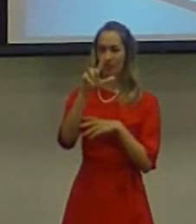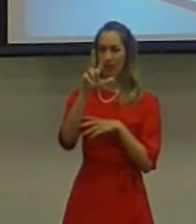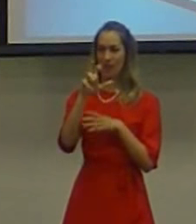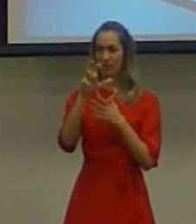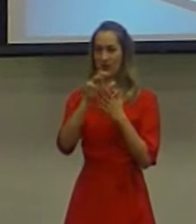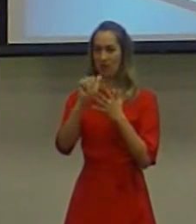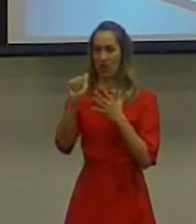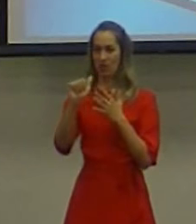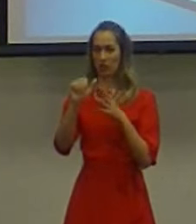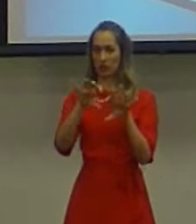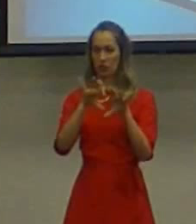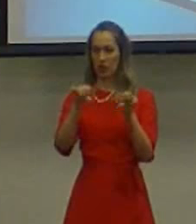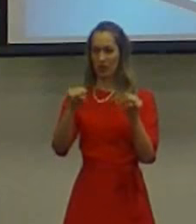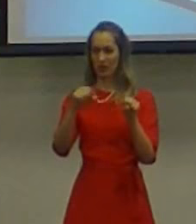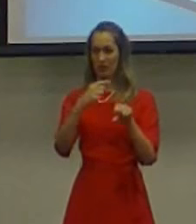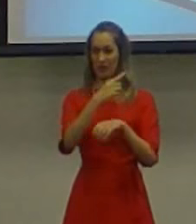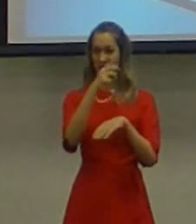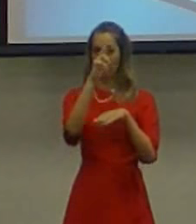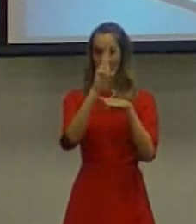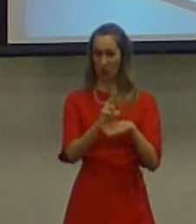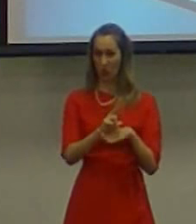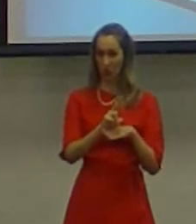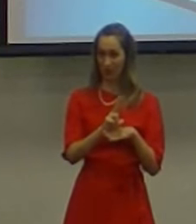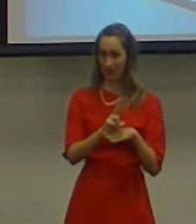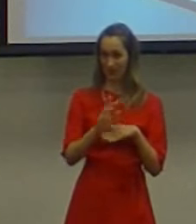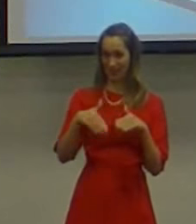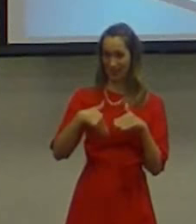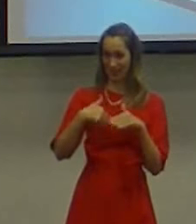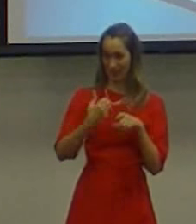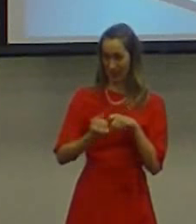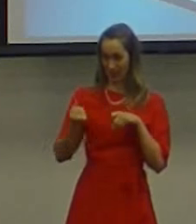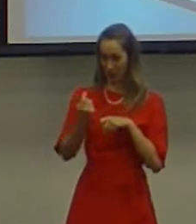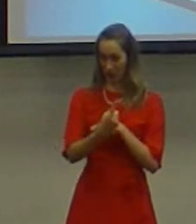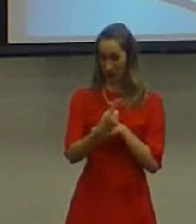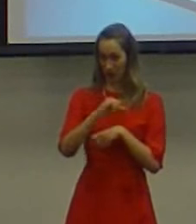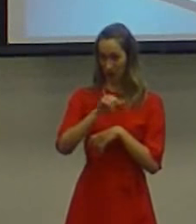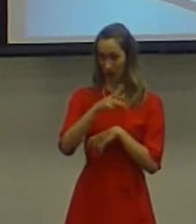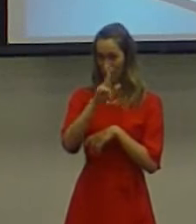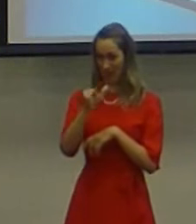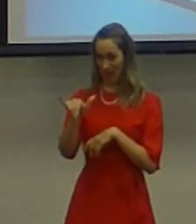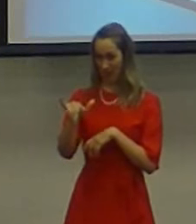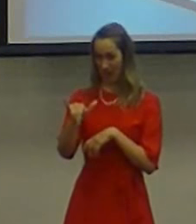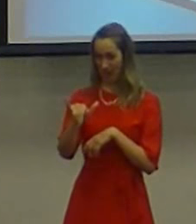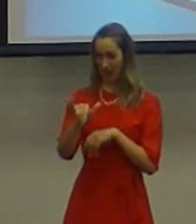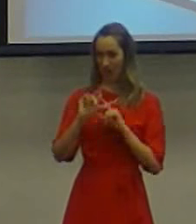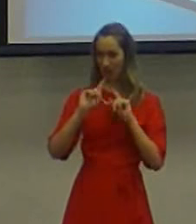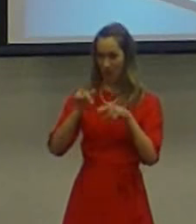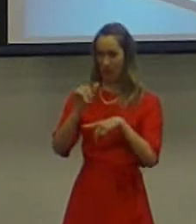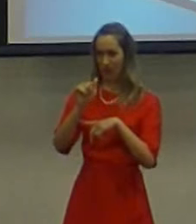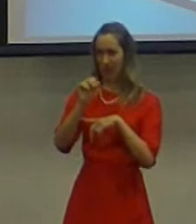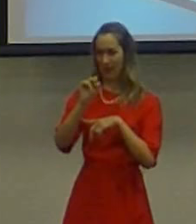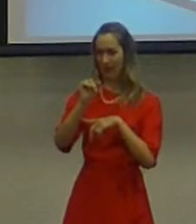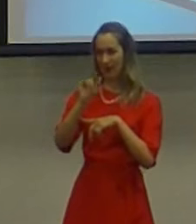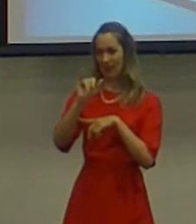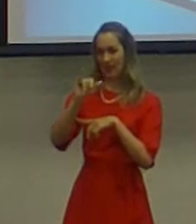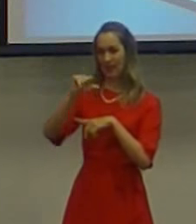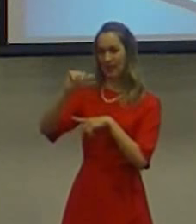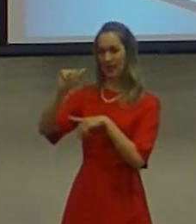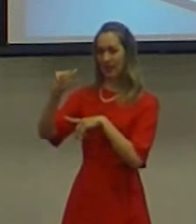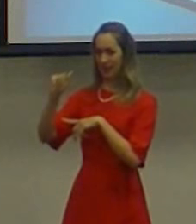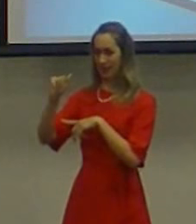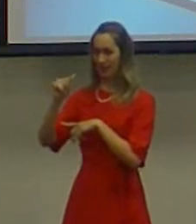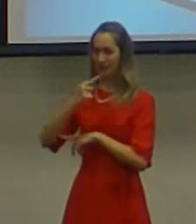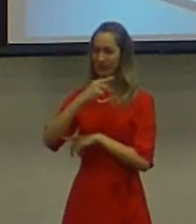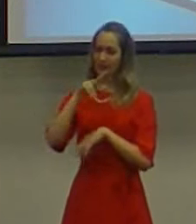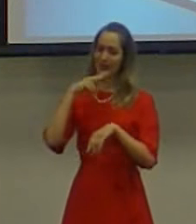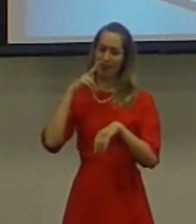that that summer, the next year. In July, here he is with us in Antigua. And he just, again, he was a natural and